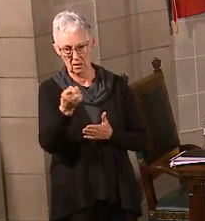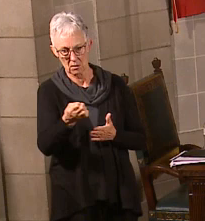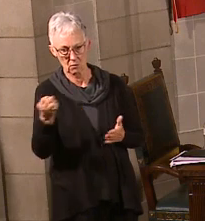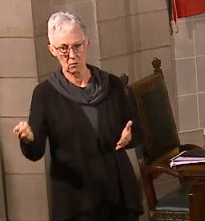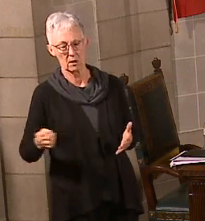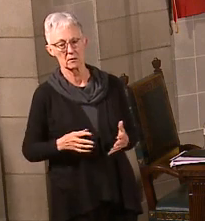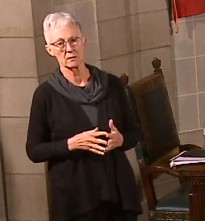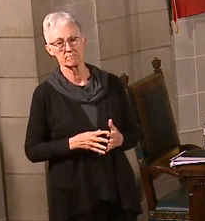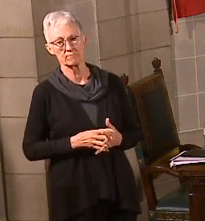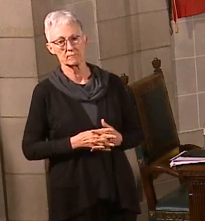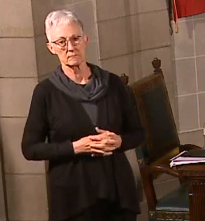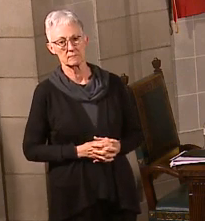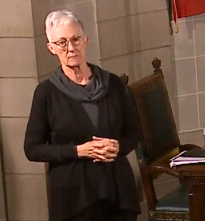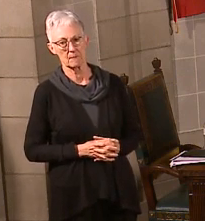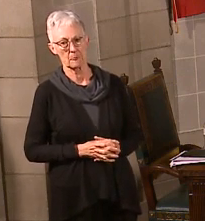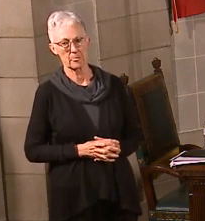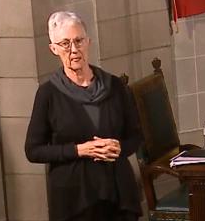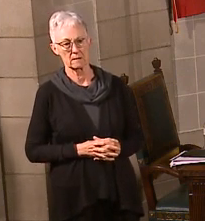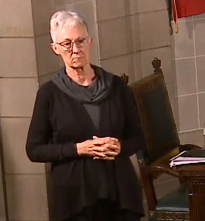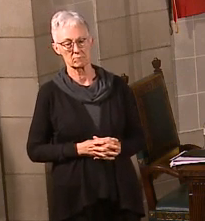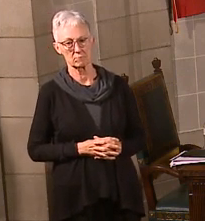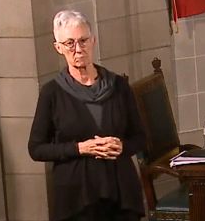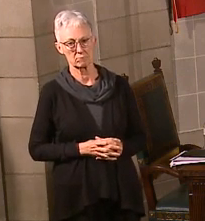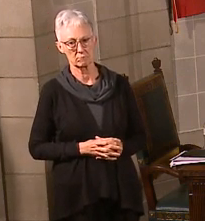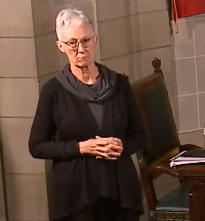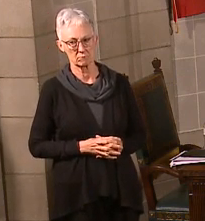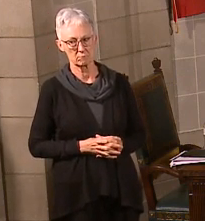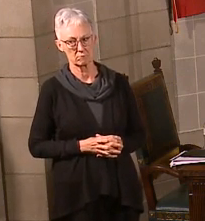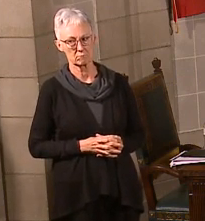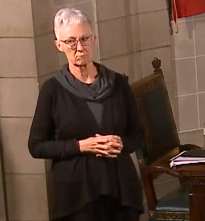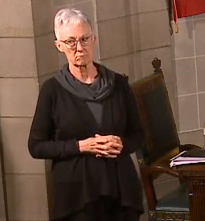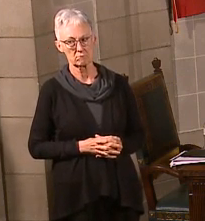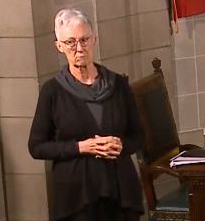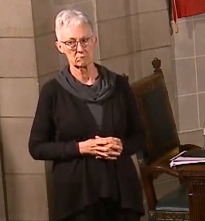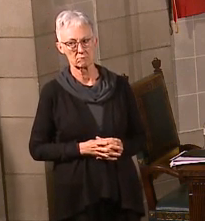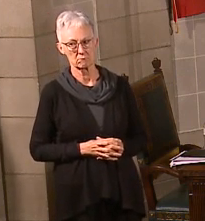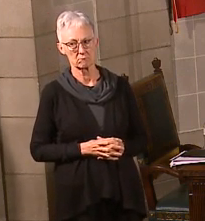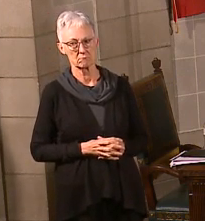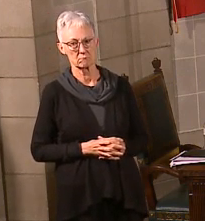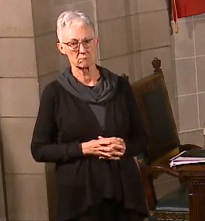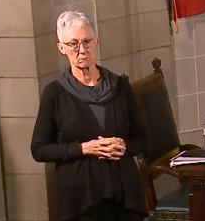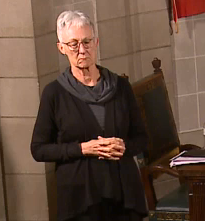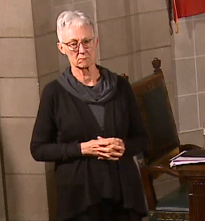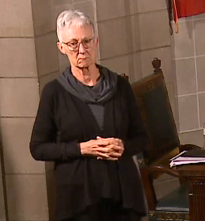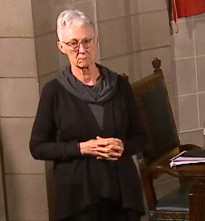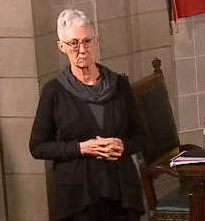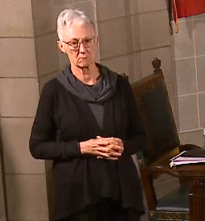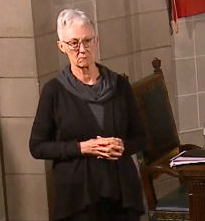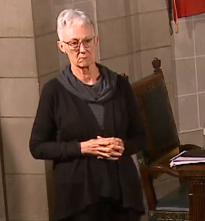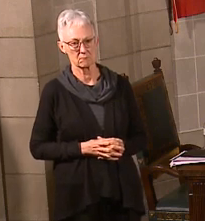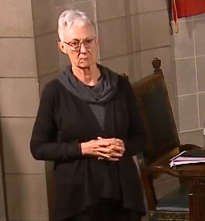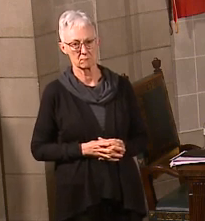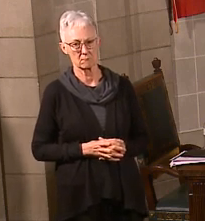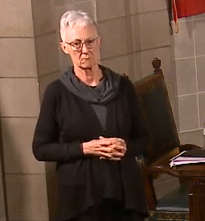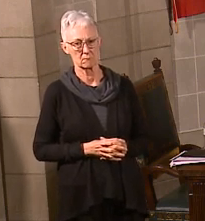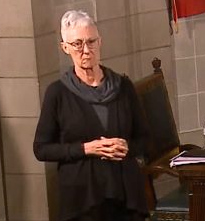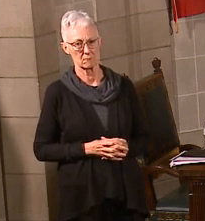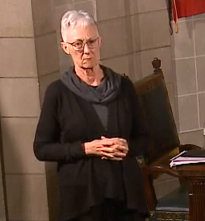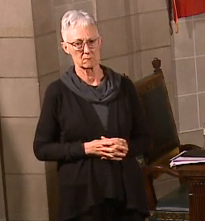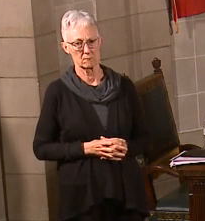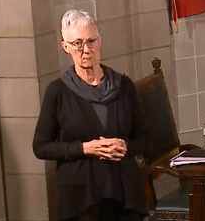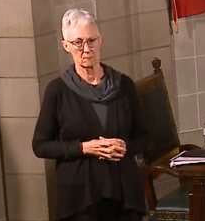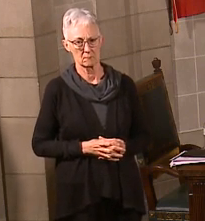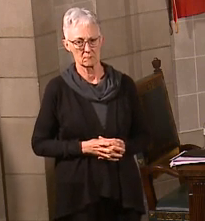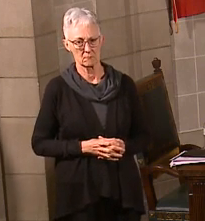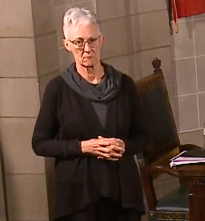senators sent you a letter asking you to do a number of things, including immediately include grocery store workers, pharmacy workers, food production workers in your definition